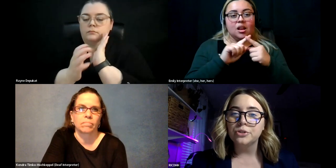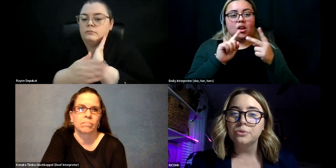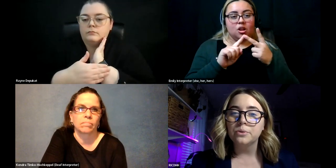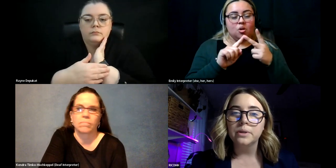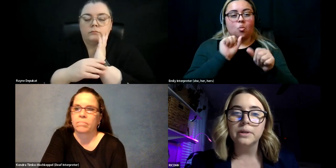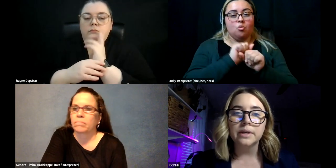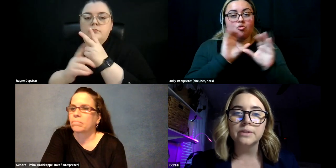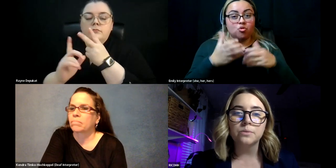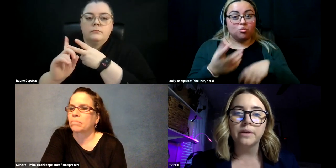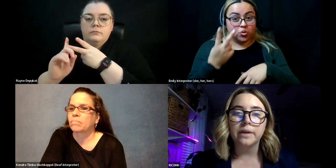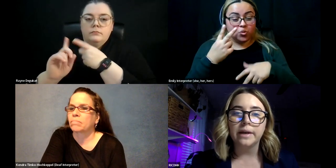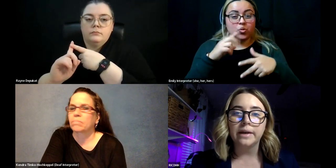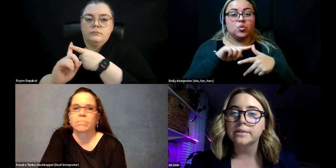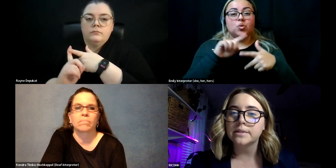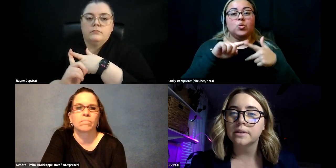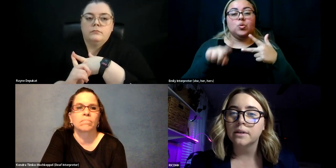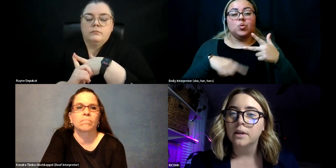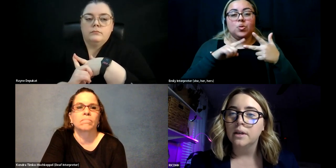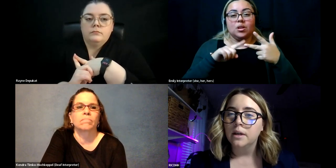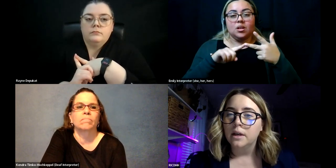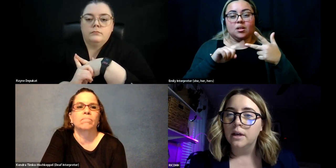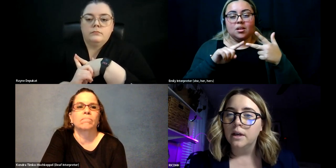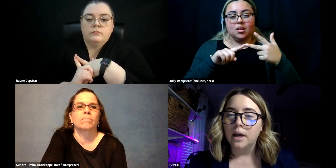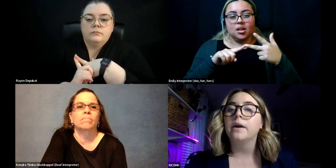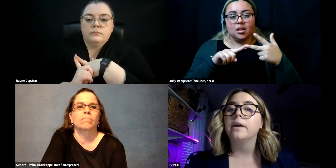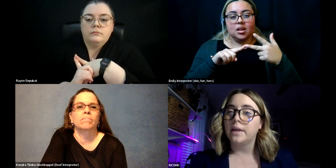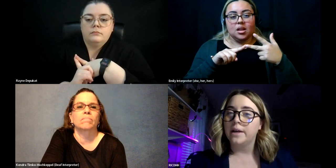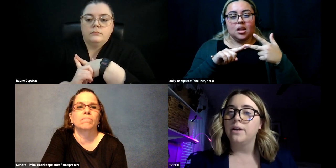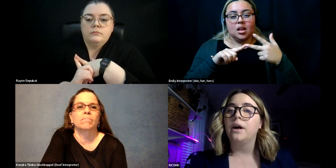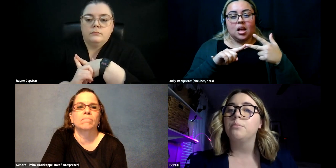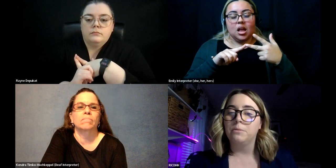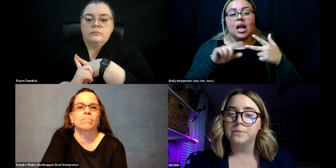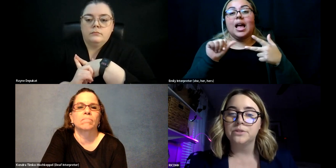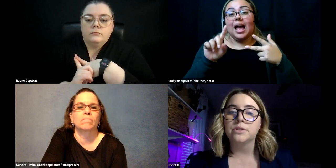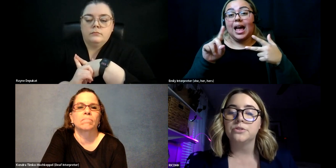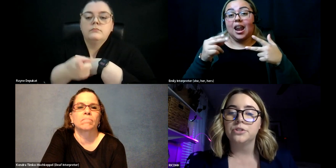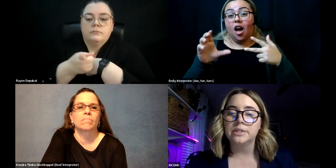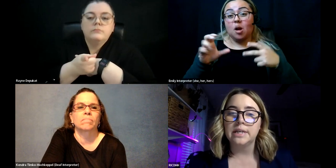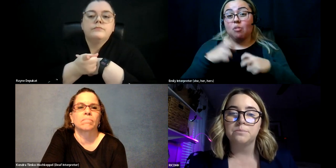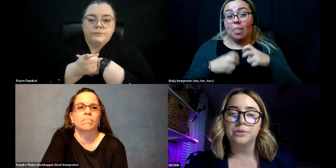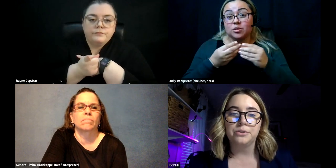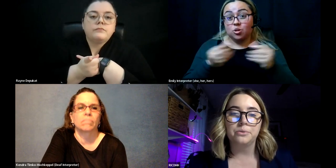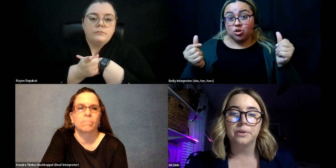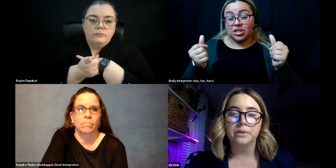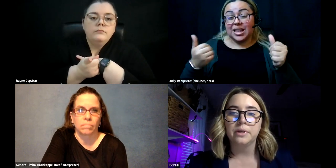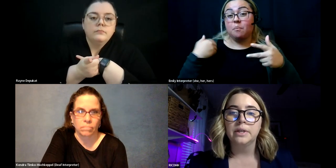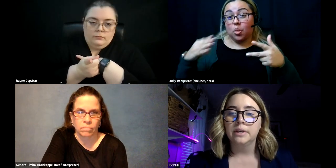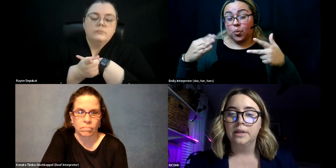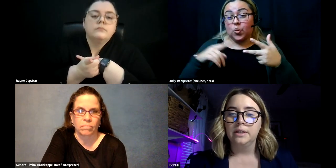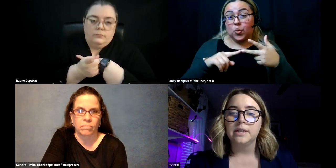2, as well as ad hoc problems and solutions has blue and